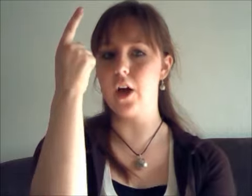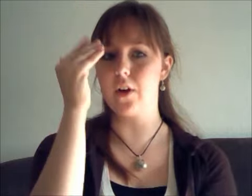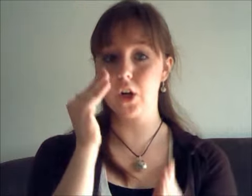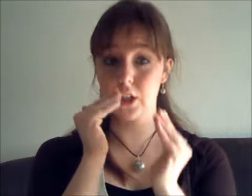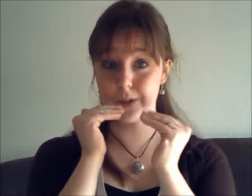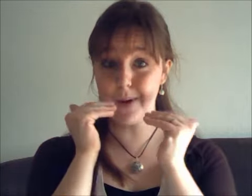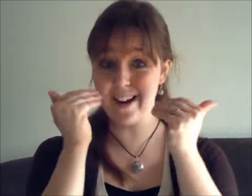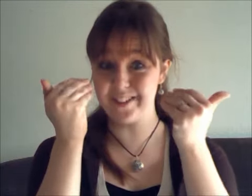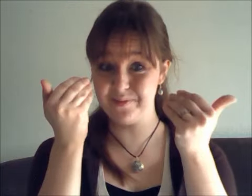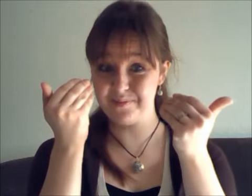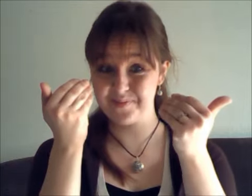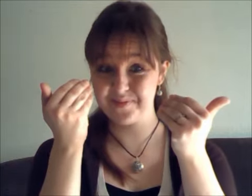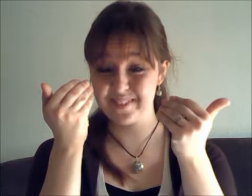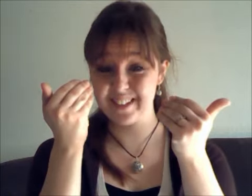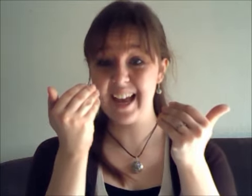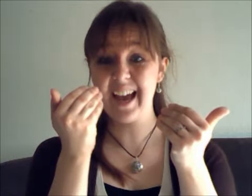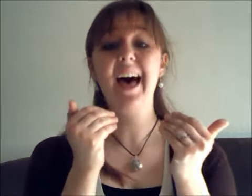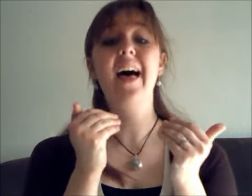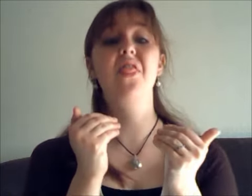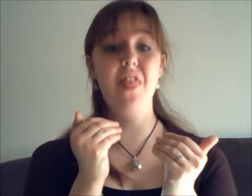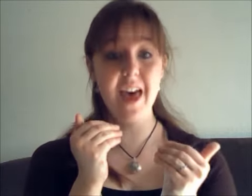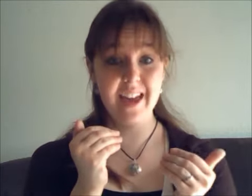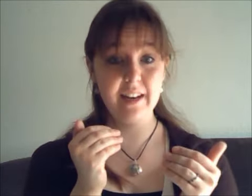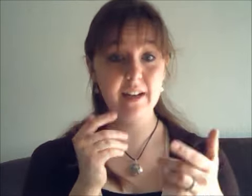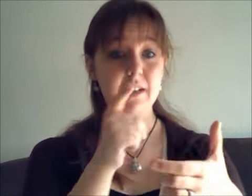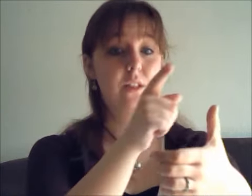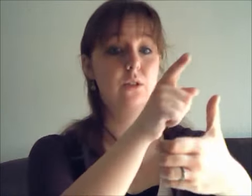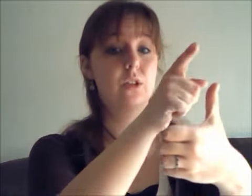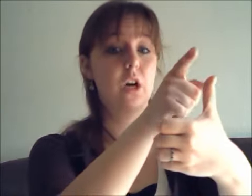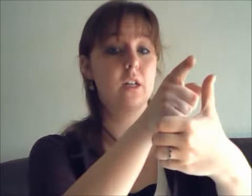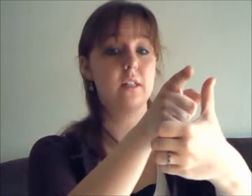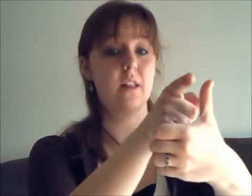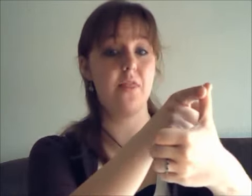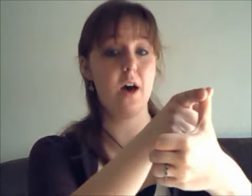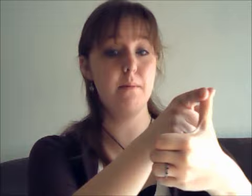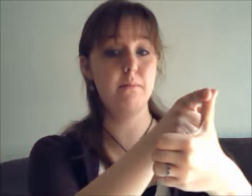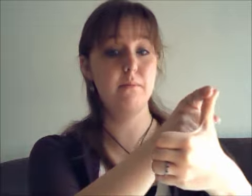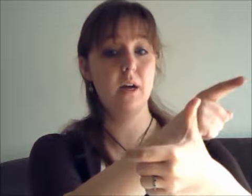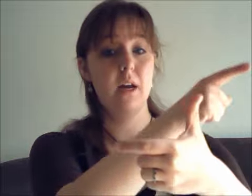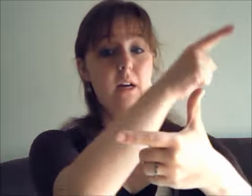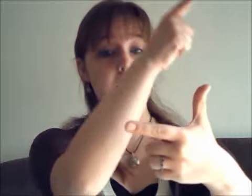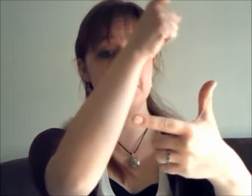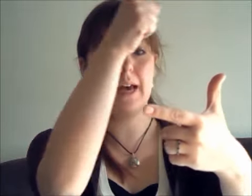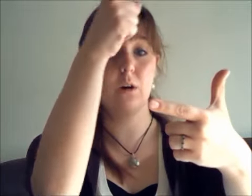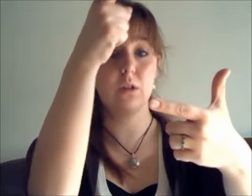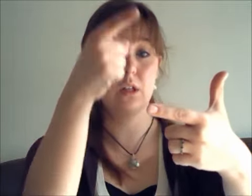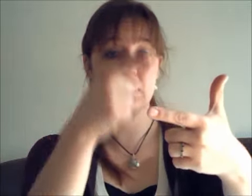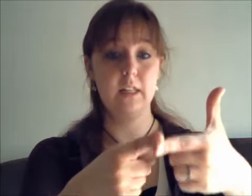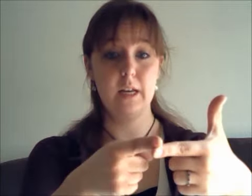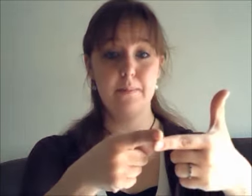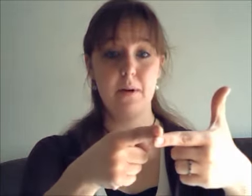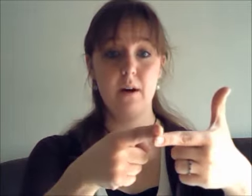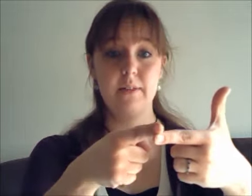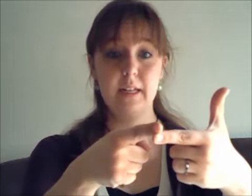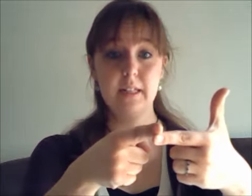other, smile. Then, so it starts with the thumb, comes out the tip of the index